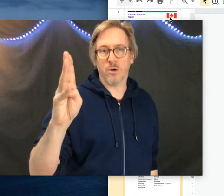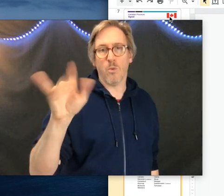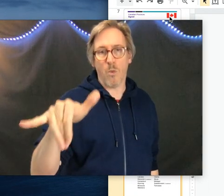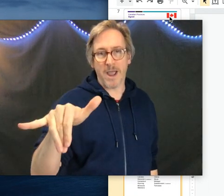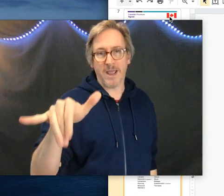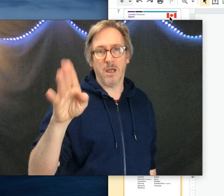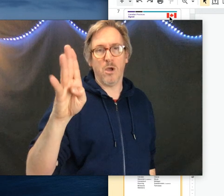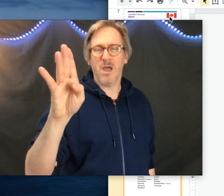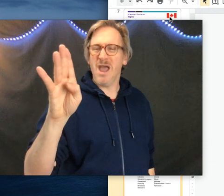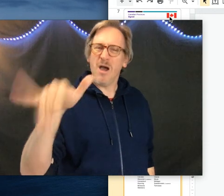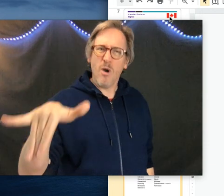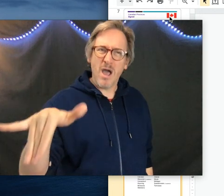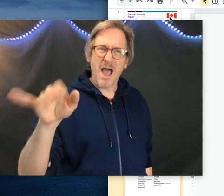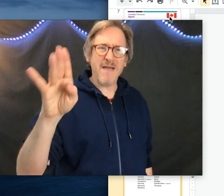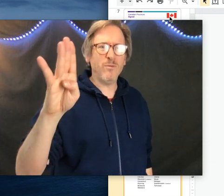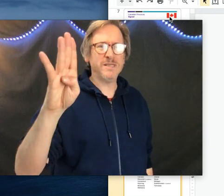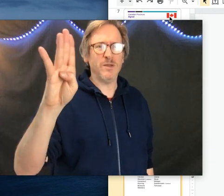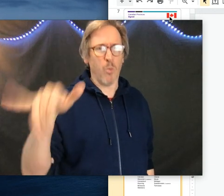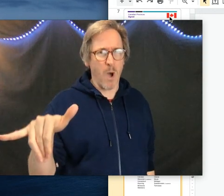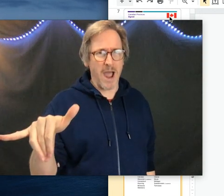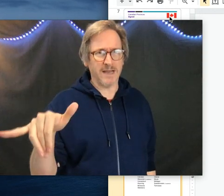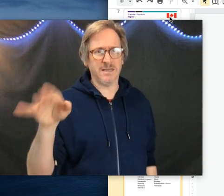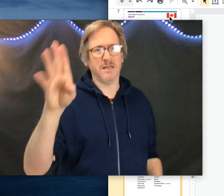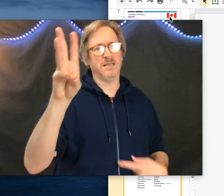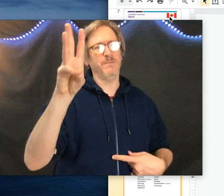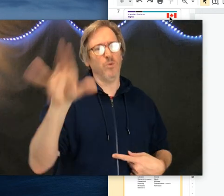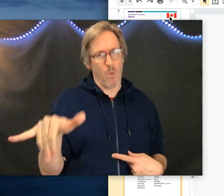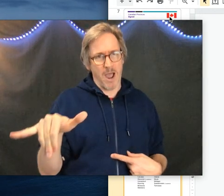in here, I've only seen